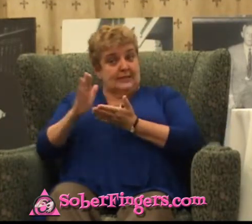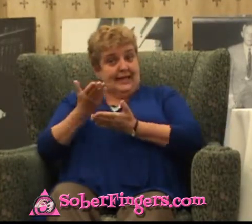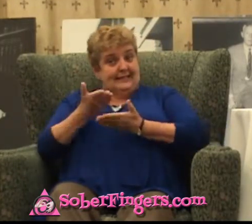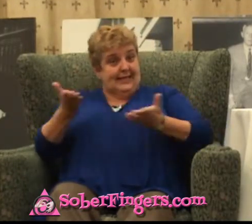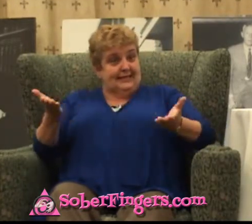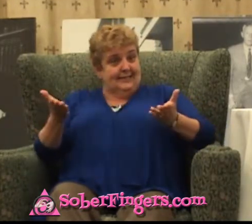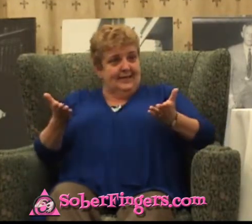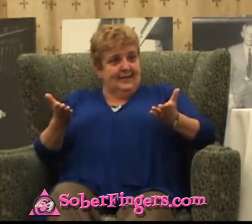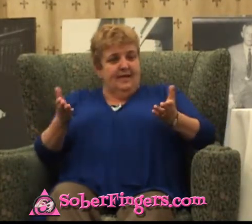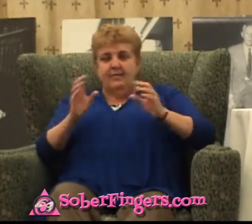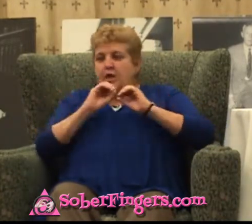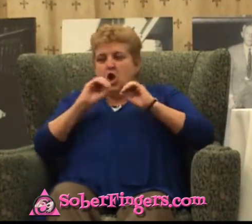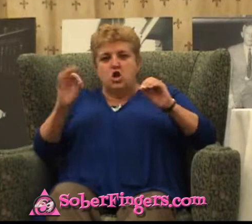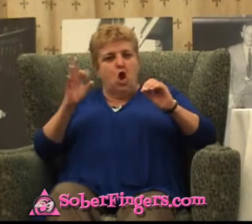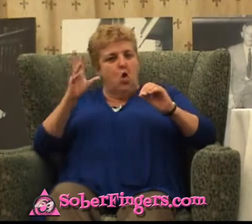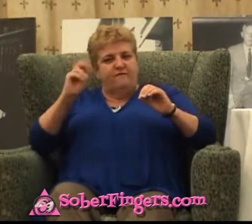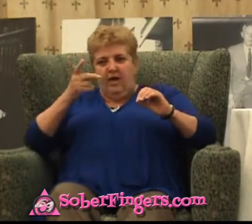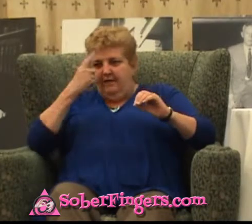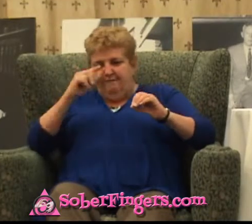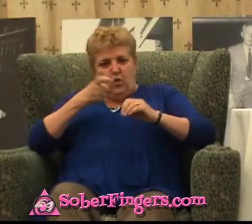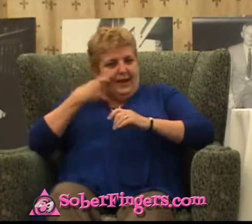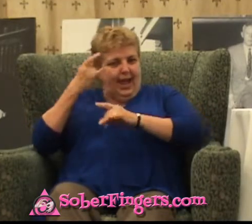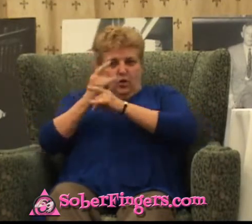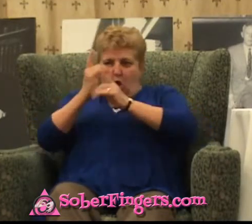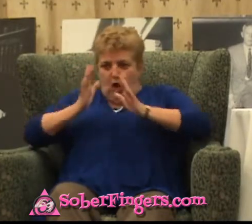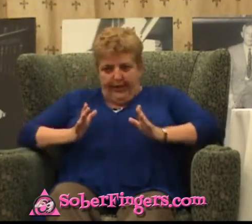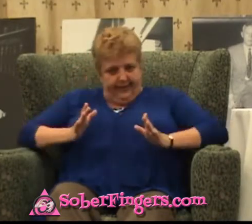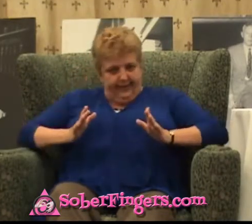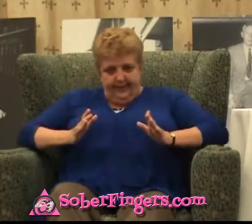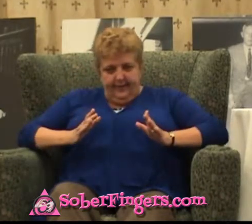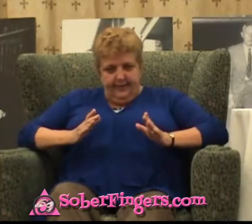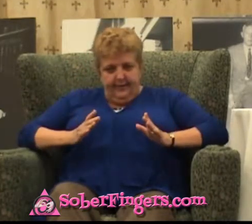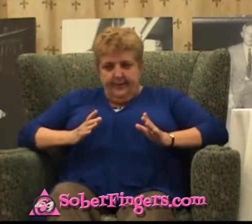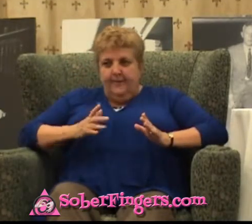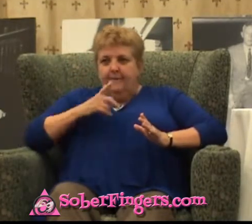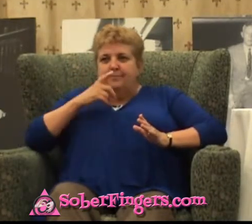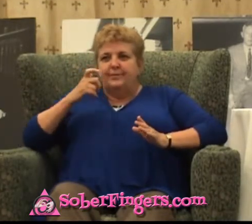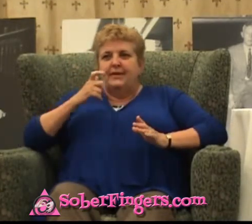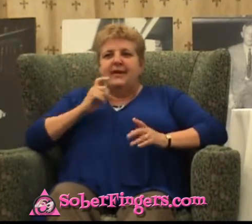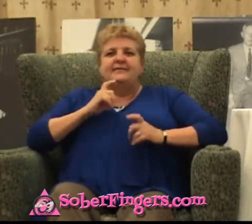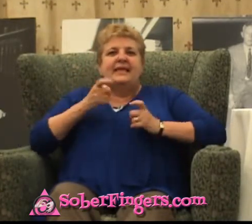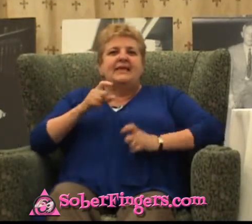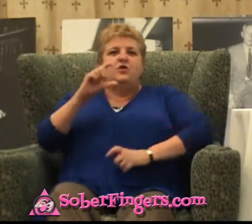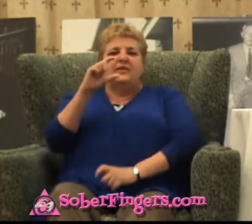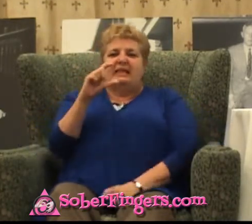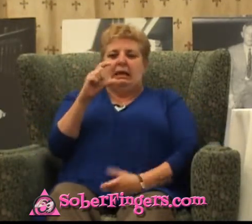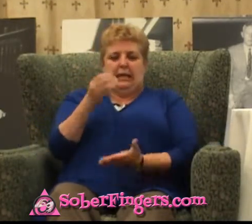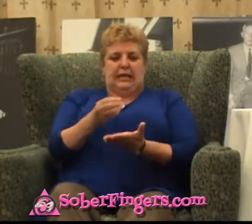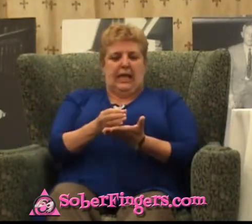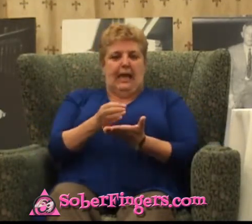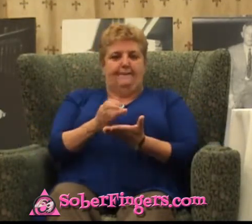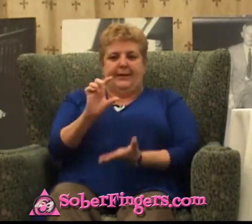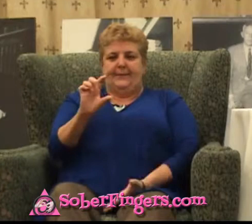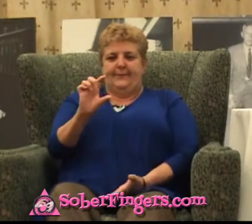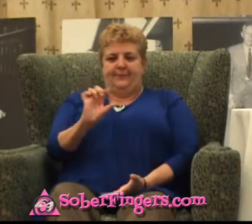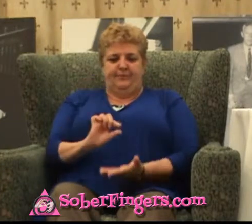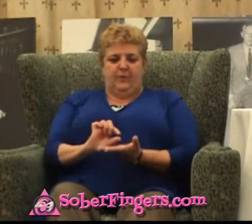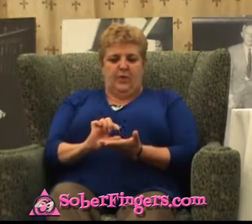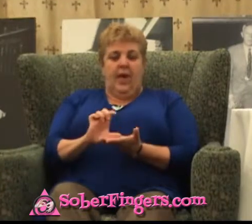an alcoholic, because what happens is they hand you a little plastic 4-ounce cup. Somebody fills it full of ice cubes.